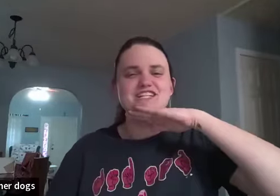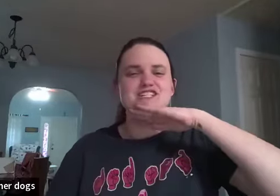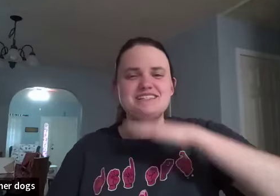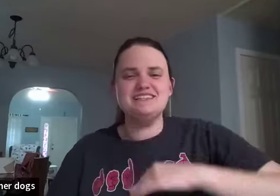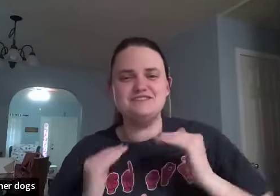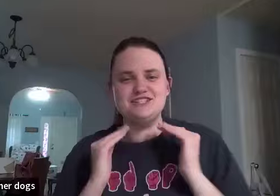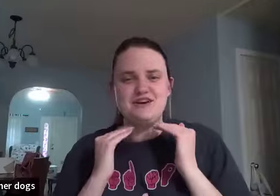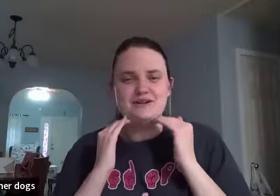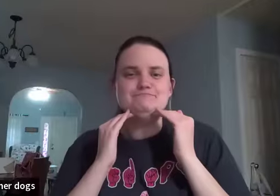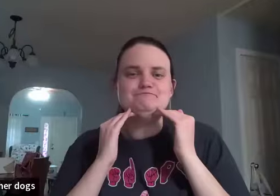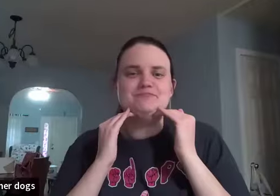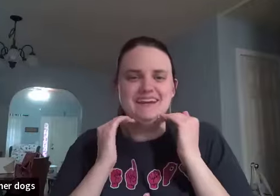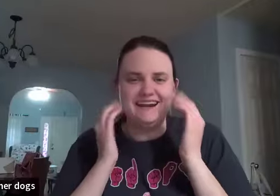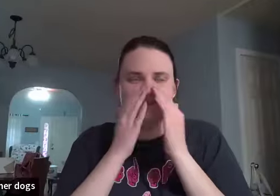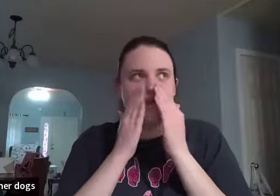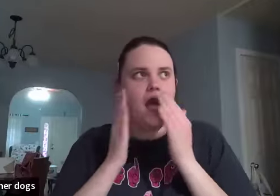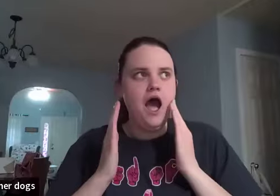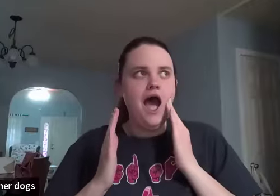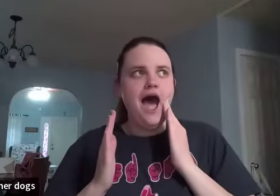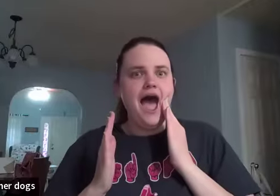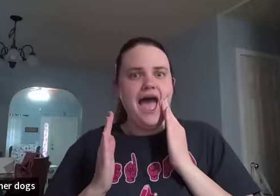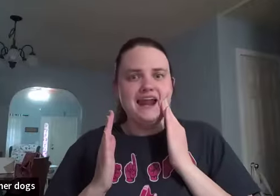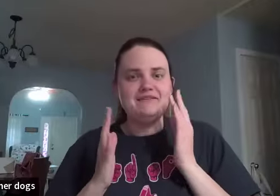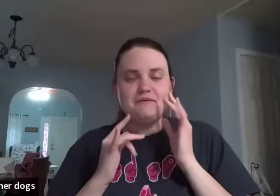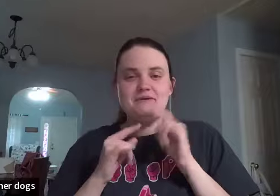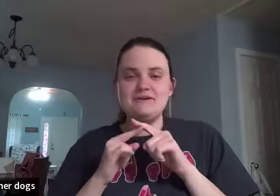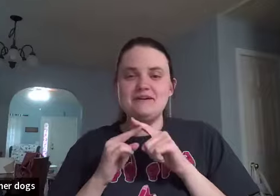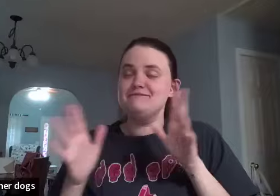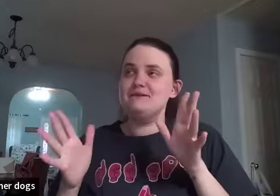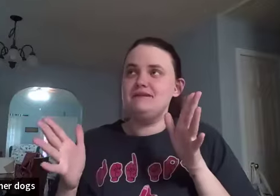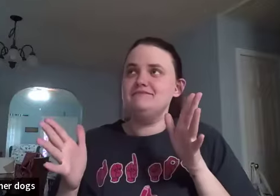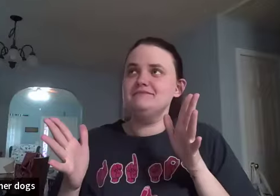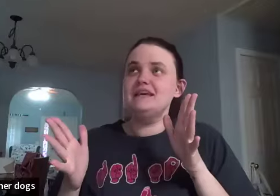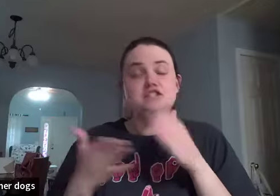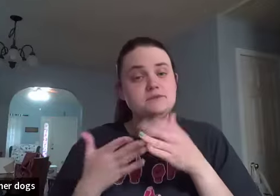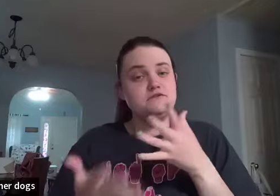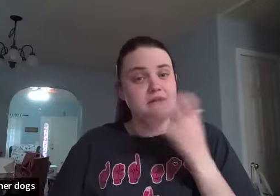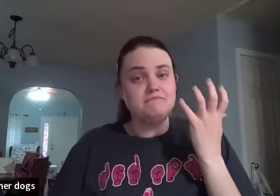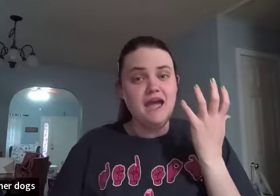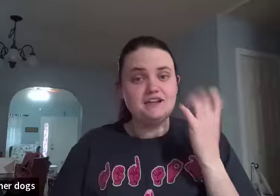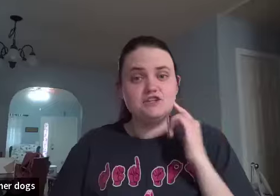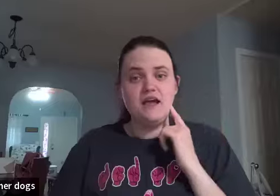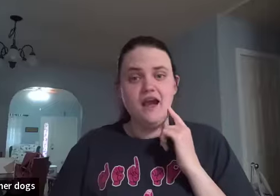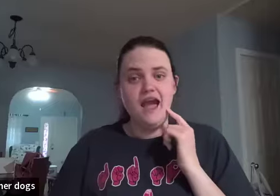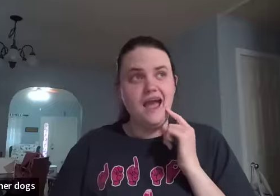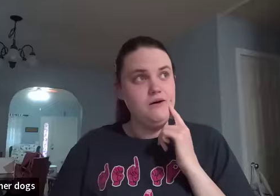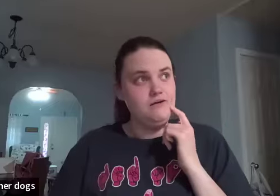chin just enough to just go, oop, and I was like, and I remember, and I mean, it stops you from getting mad because you're like, ow,